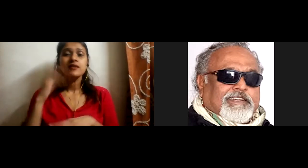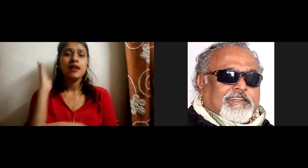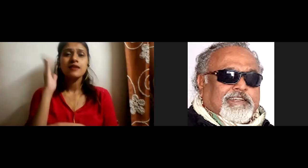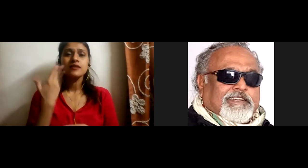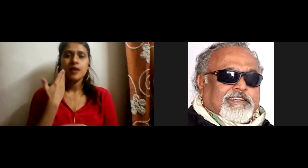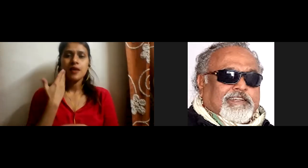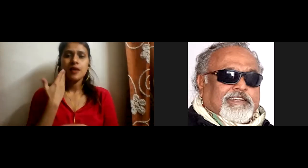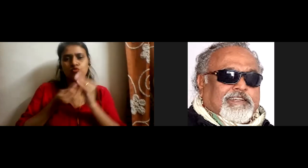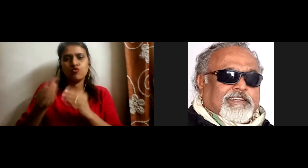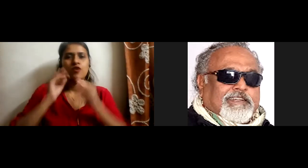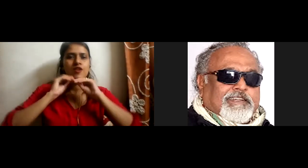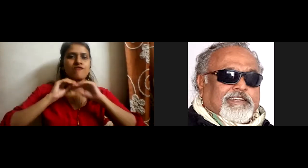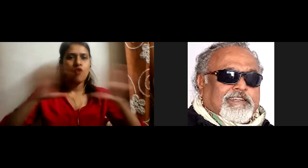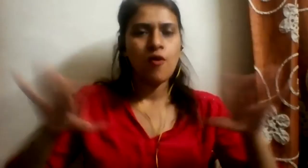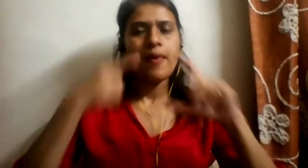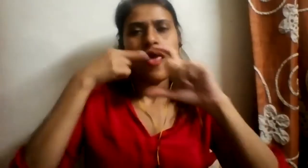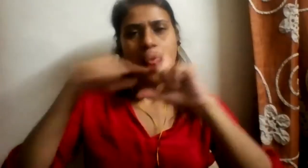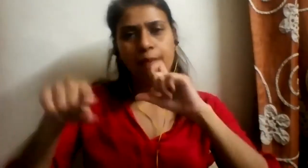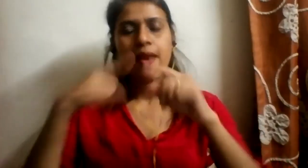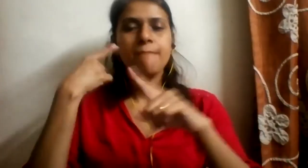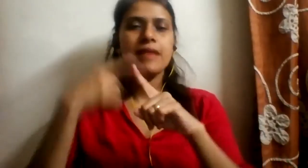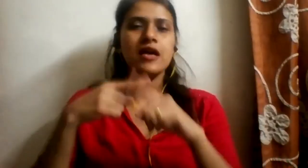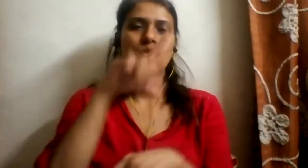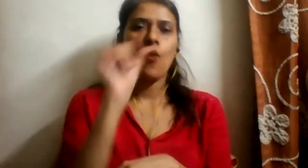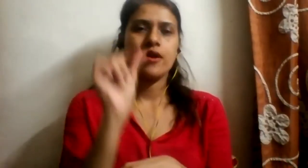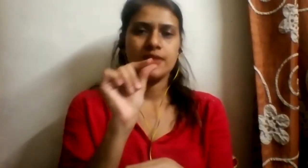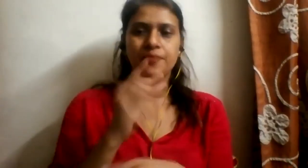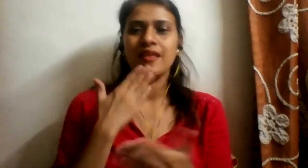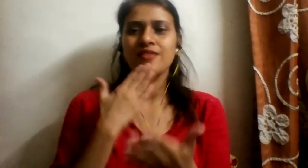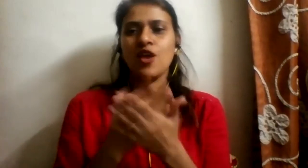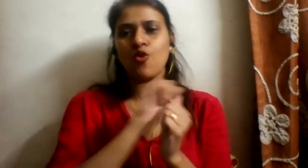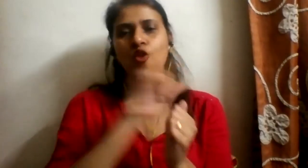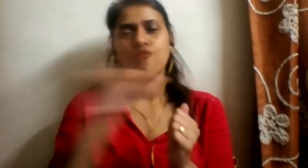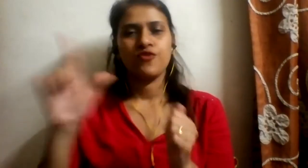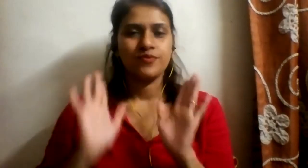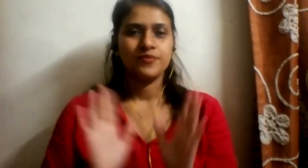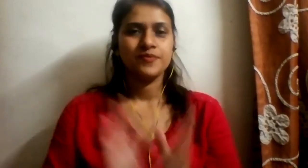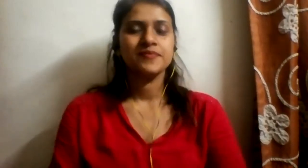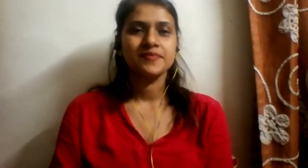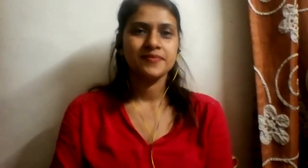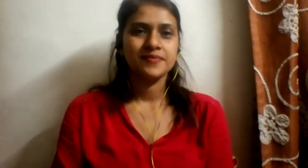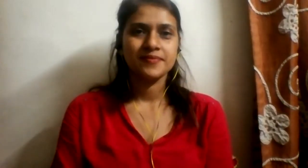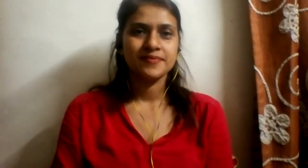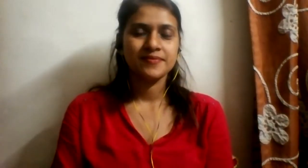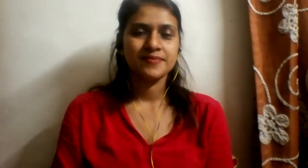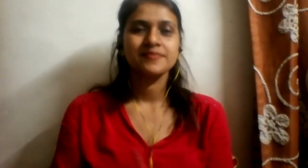as usual through email and WhatsApp. Thank you, everyone. Thank you. Bye-bye.